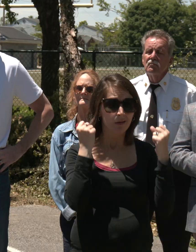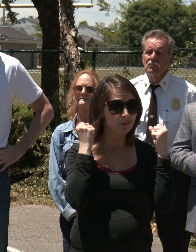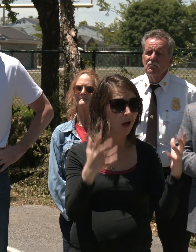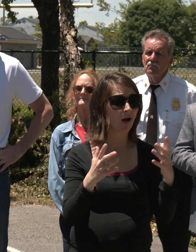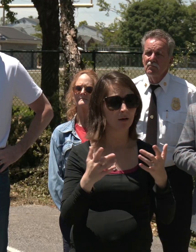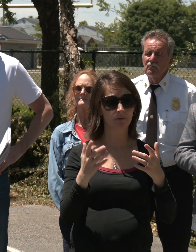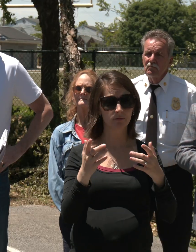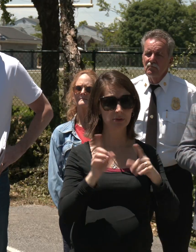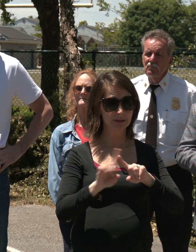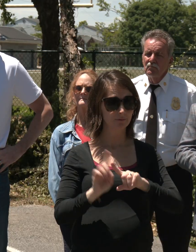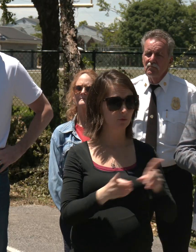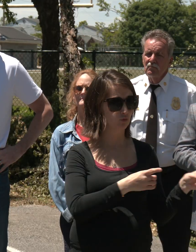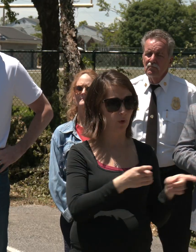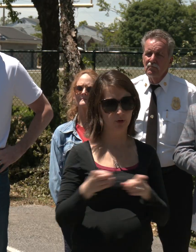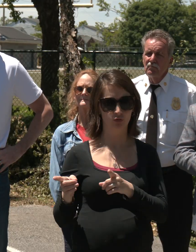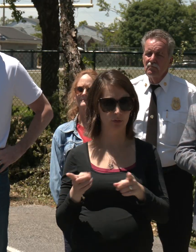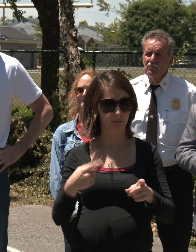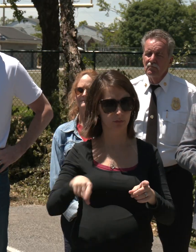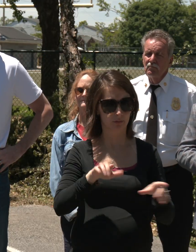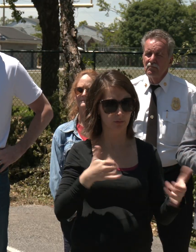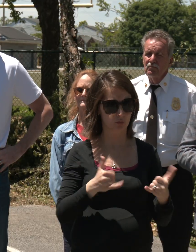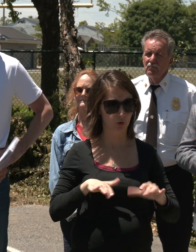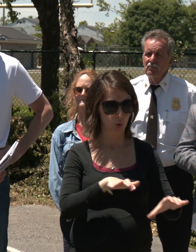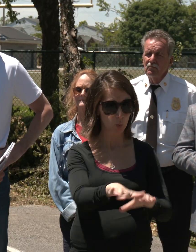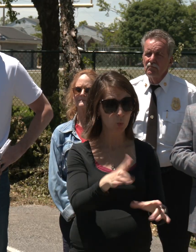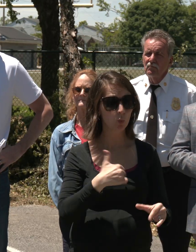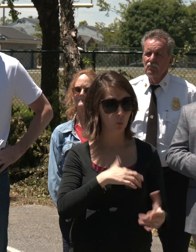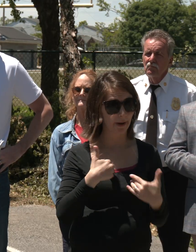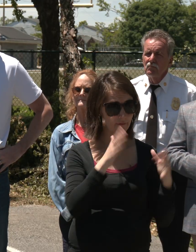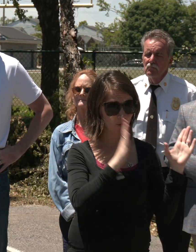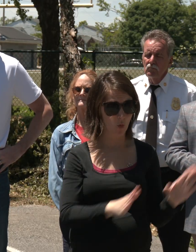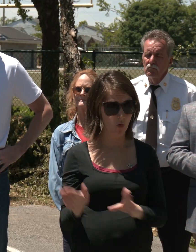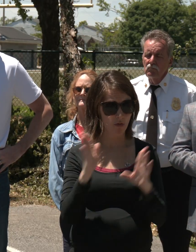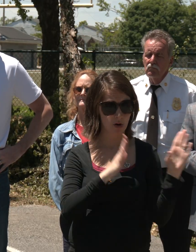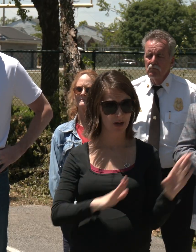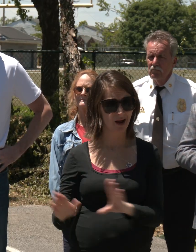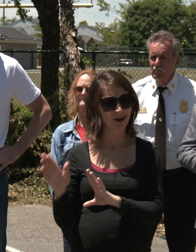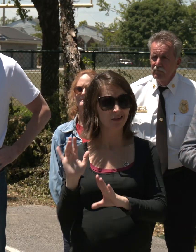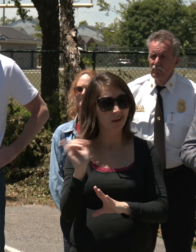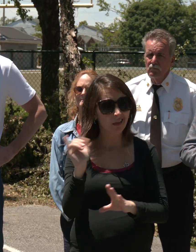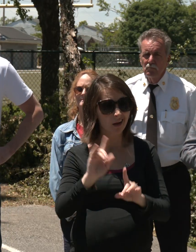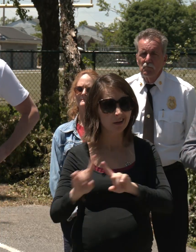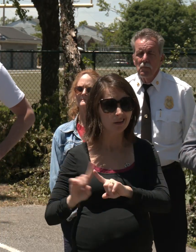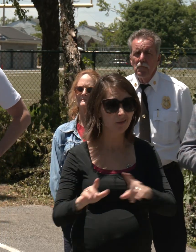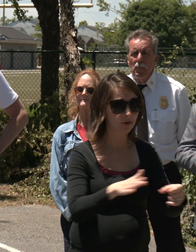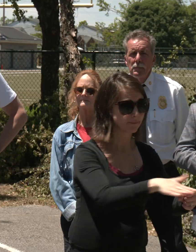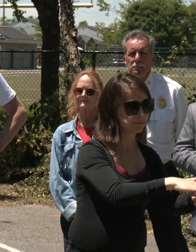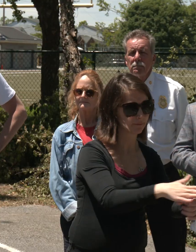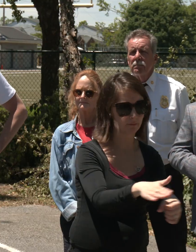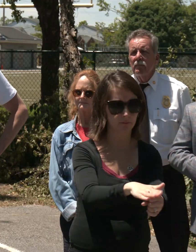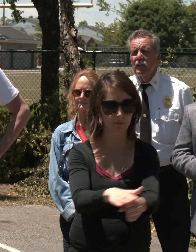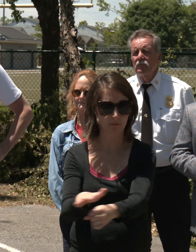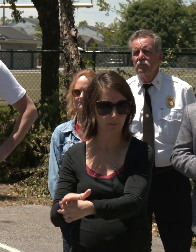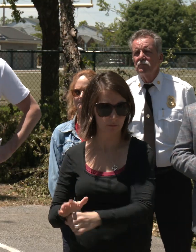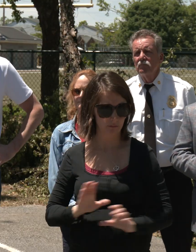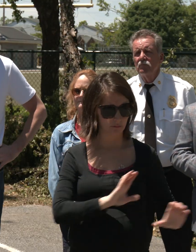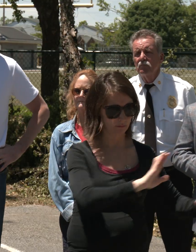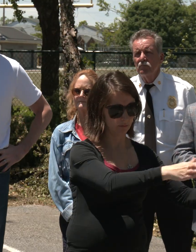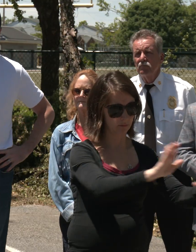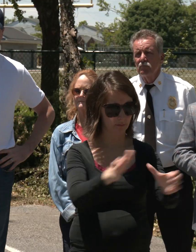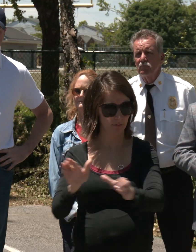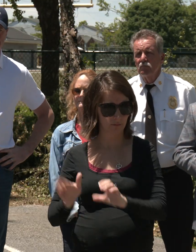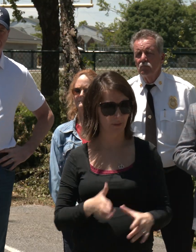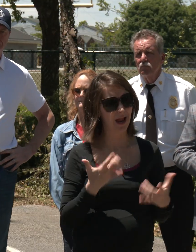of directions they're going. We have them organized into different sectors. But what I'd like to do is just give you a couple